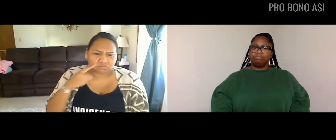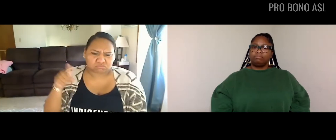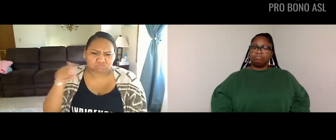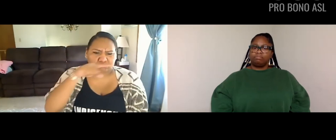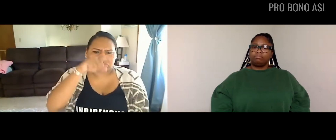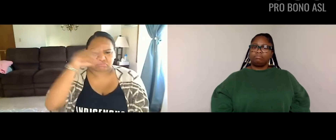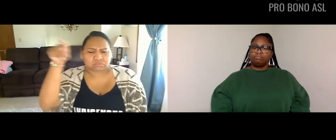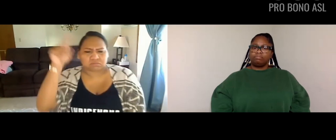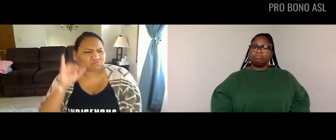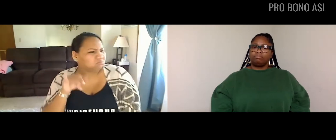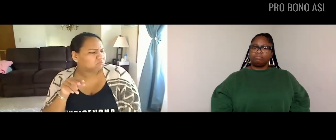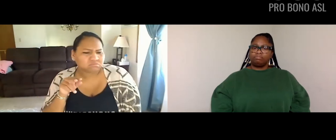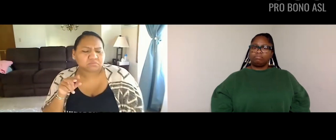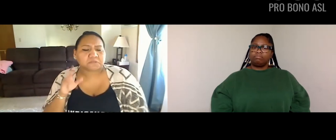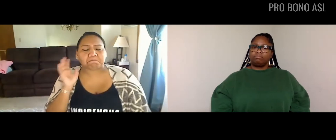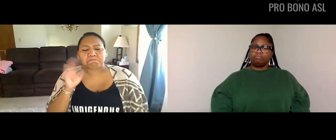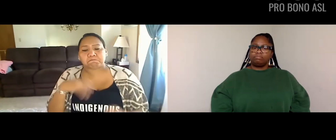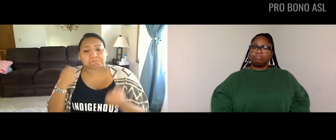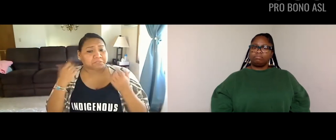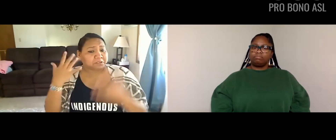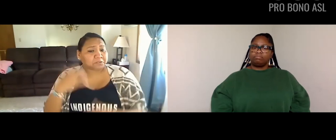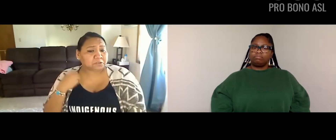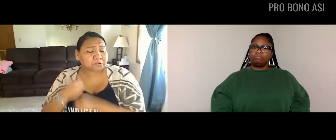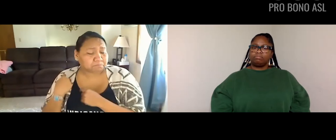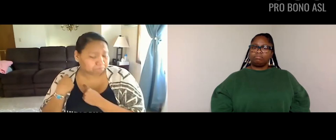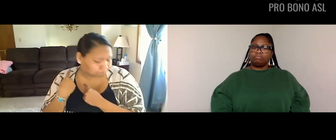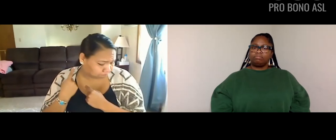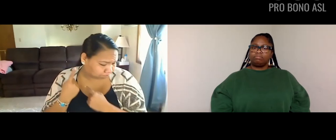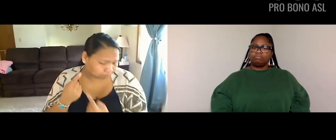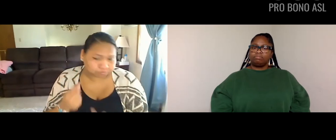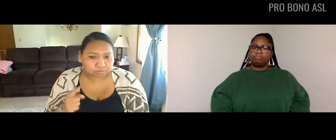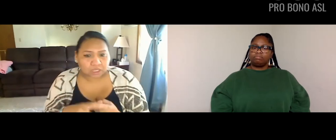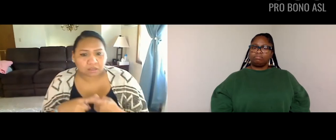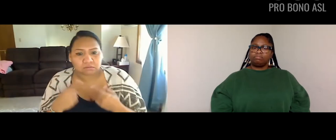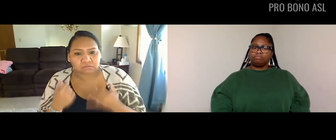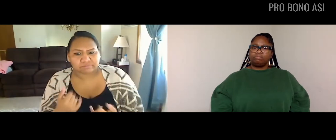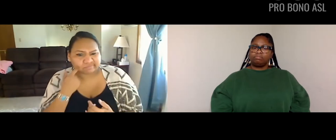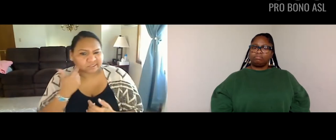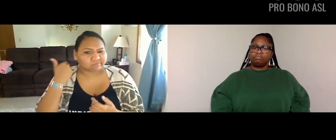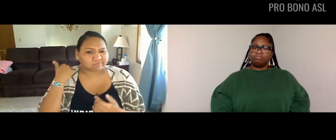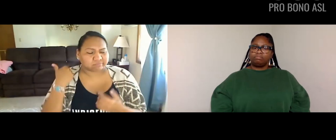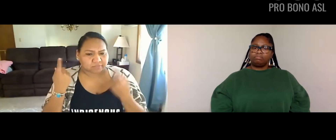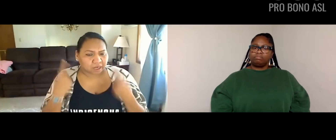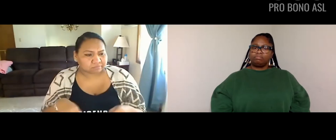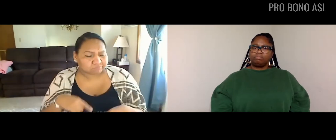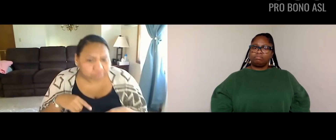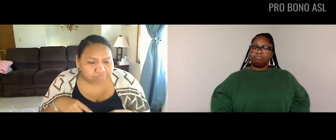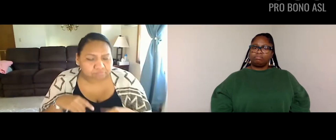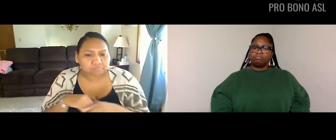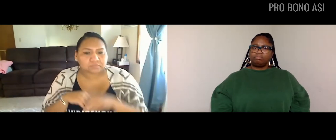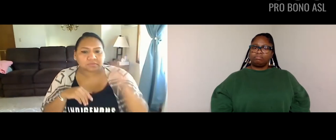predicted a big black snake in Standing Rock. People ignored him,